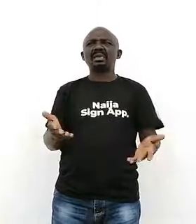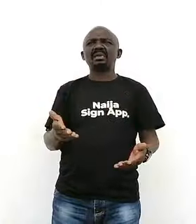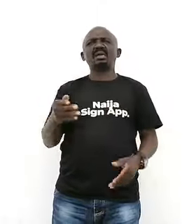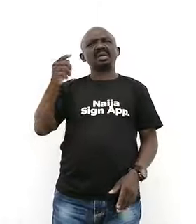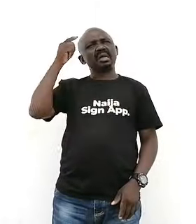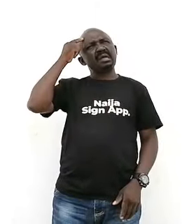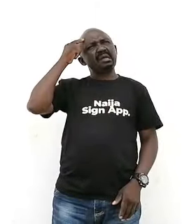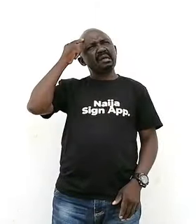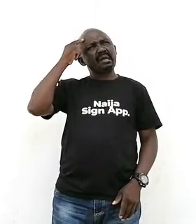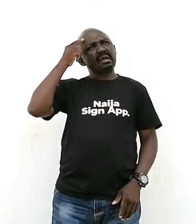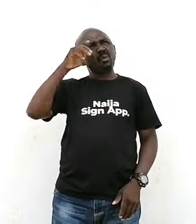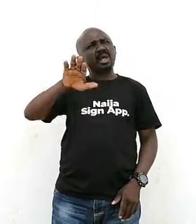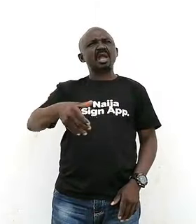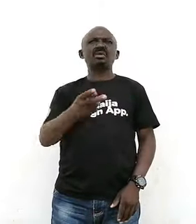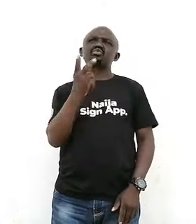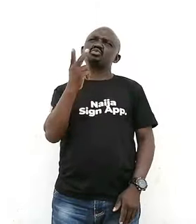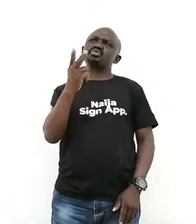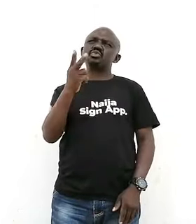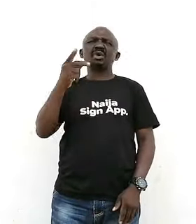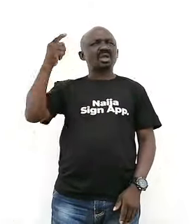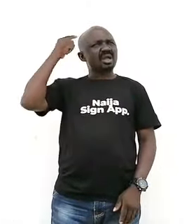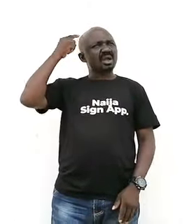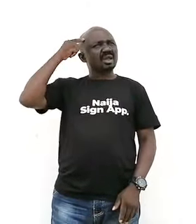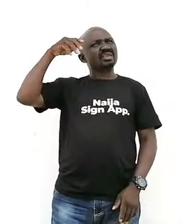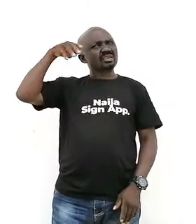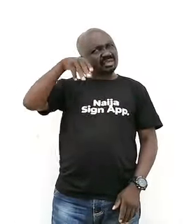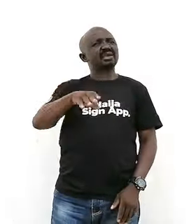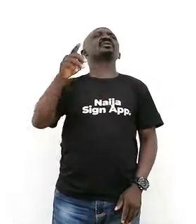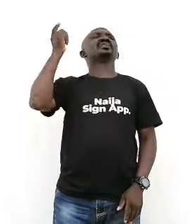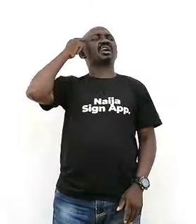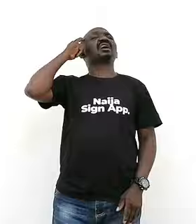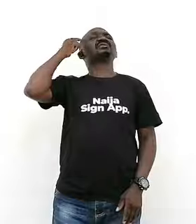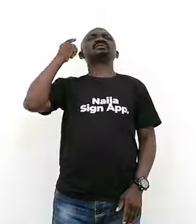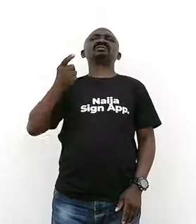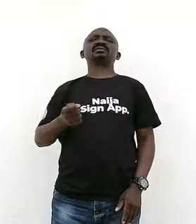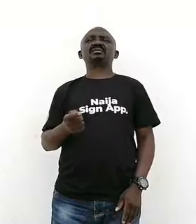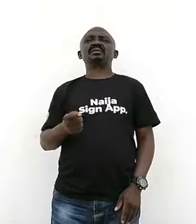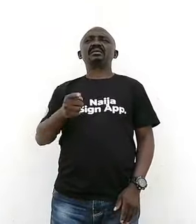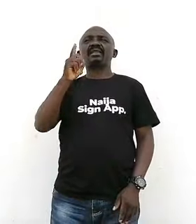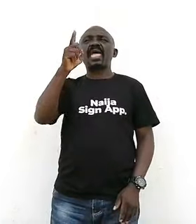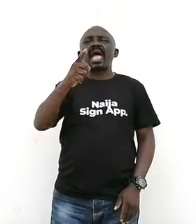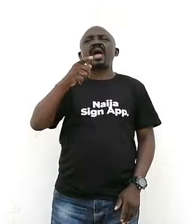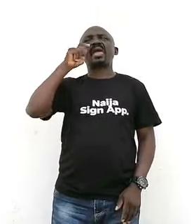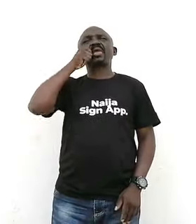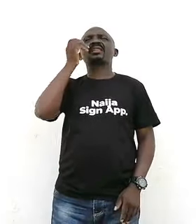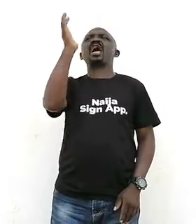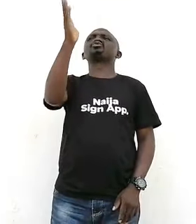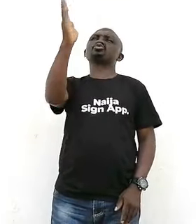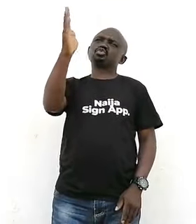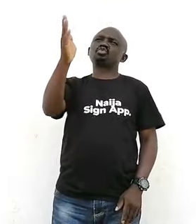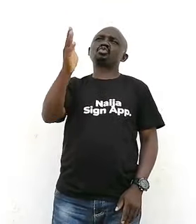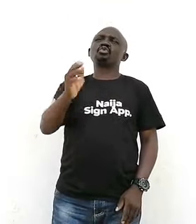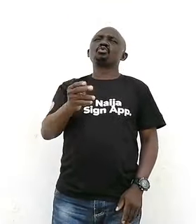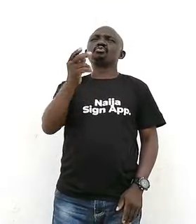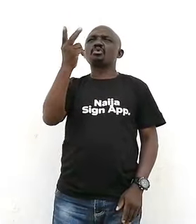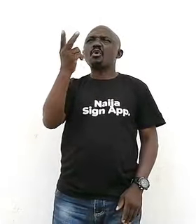the diversity of different linguistic communities in terms of dialects and different languages seems to